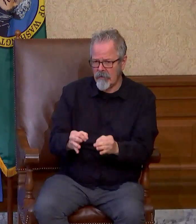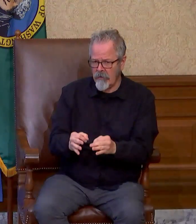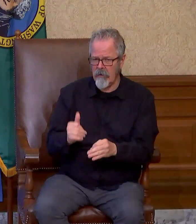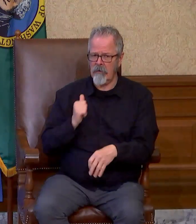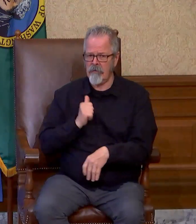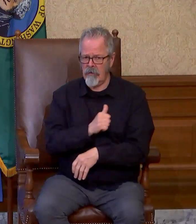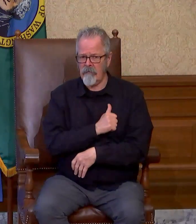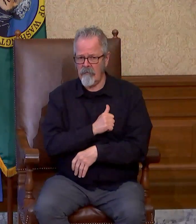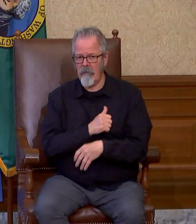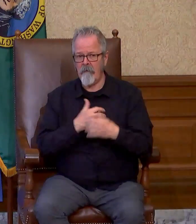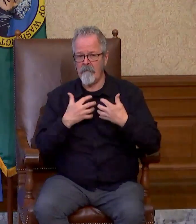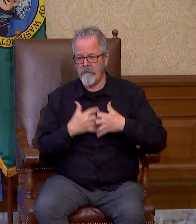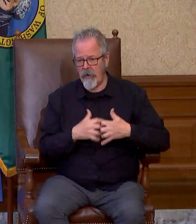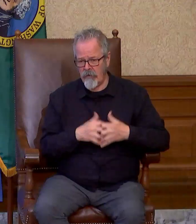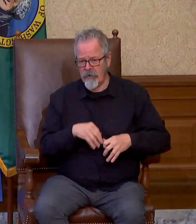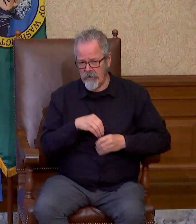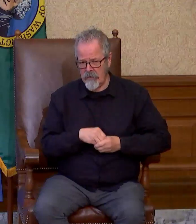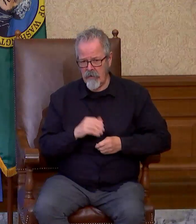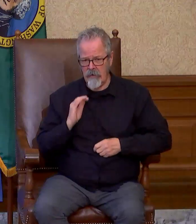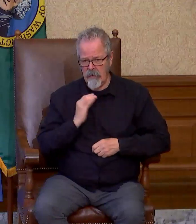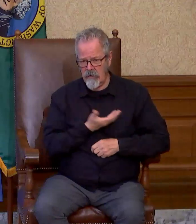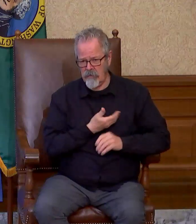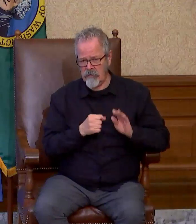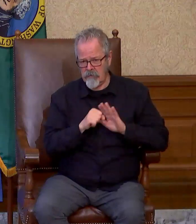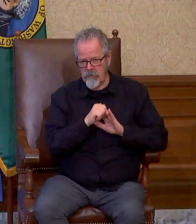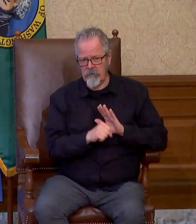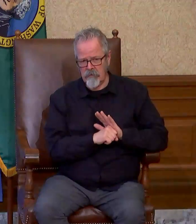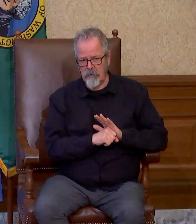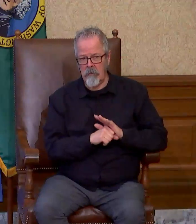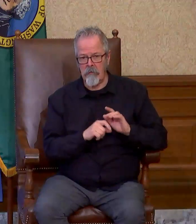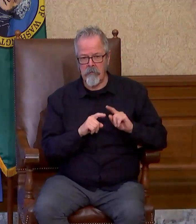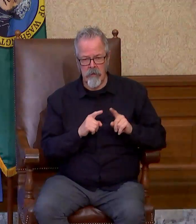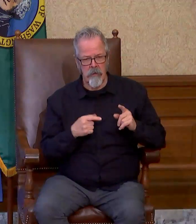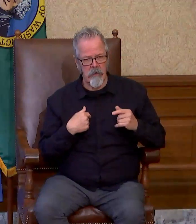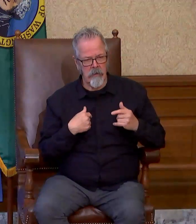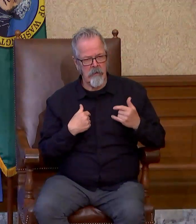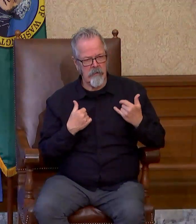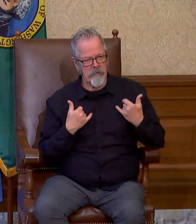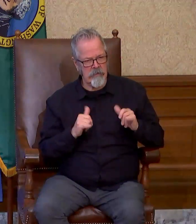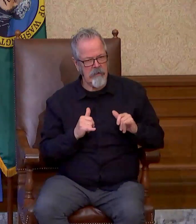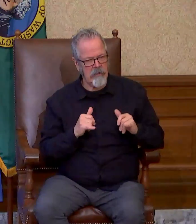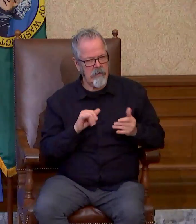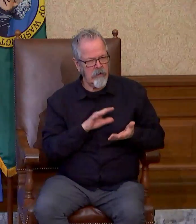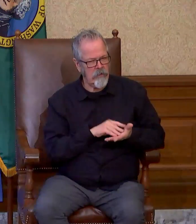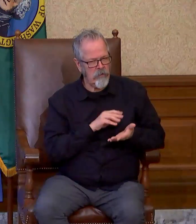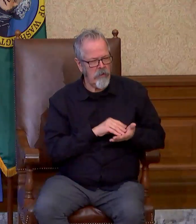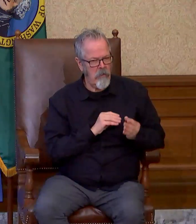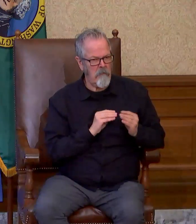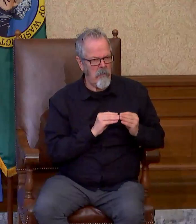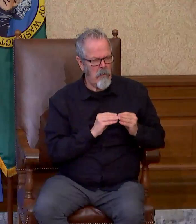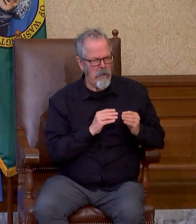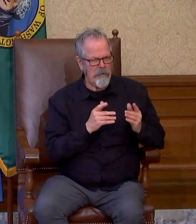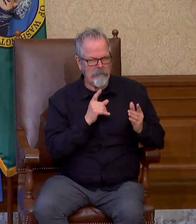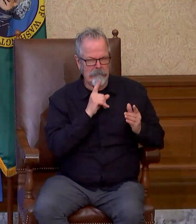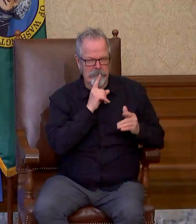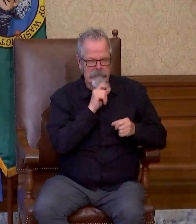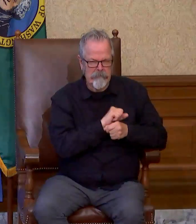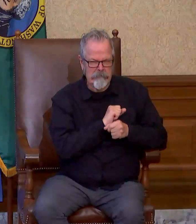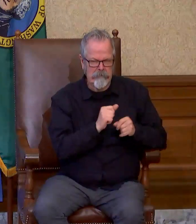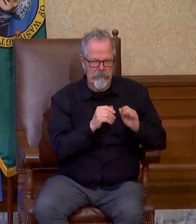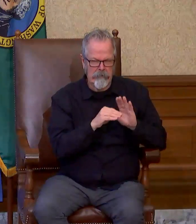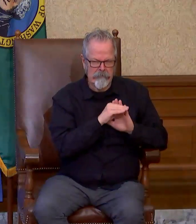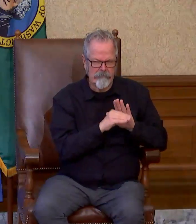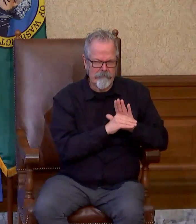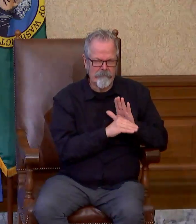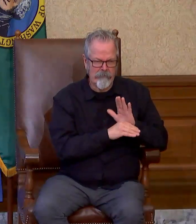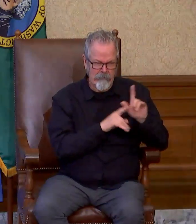to that question right now. What I can tell you is that we need more testing capability, and we need additional PPE for